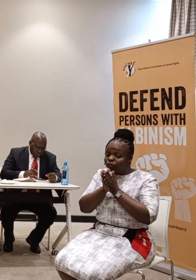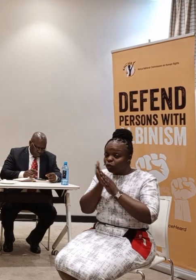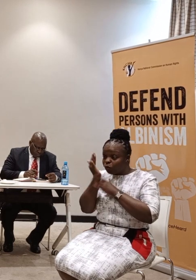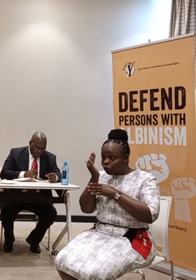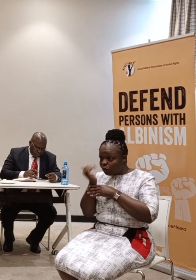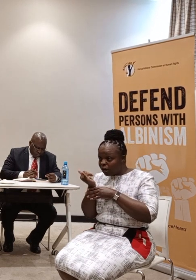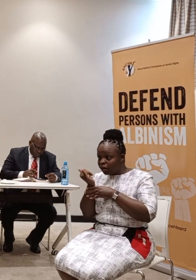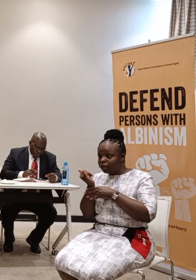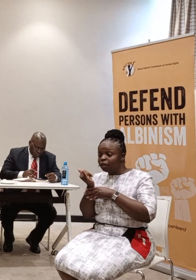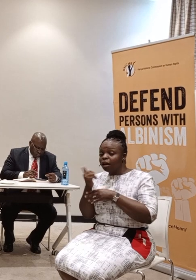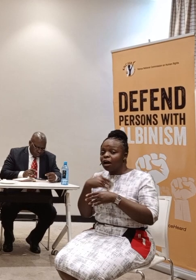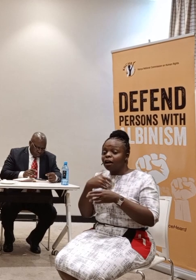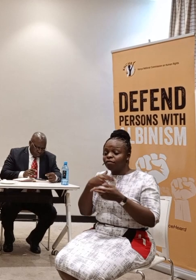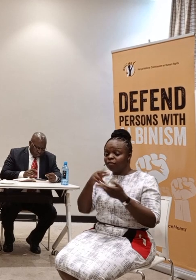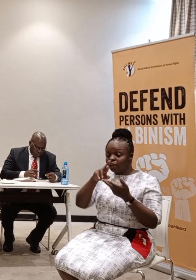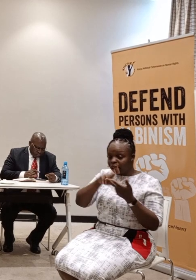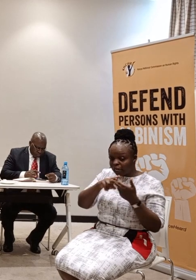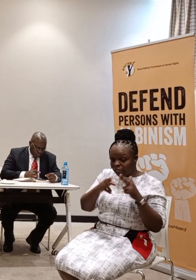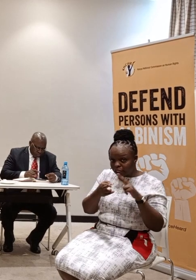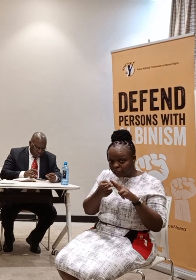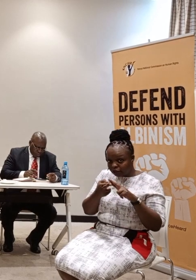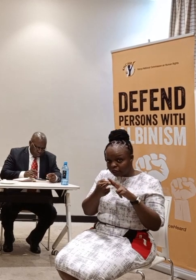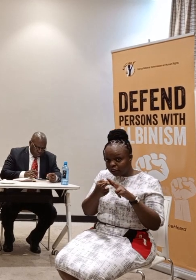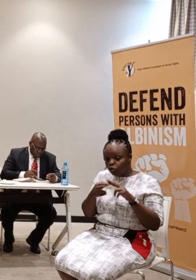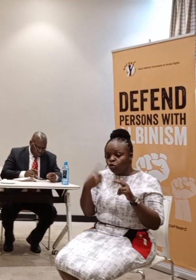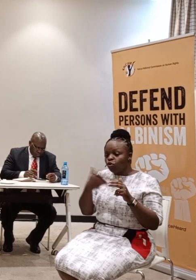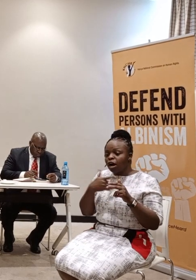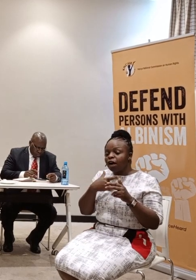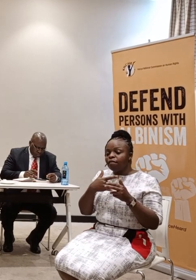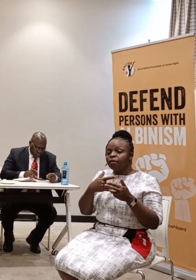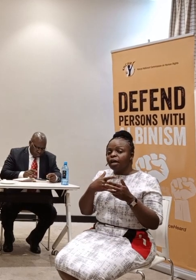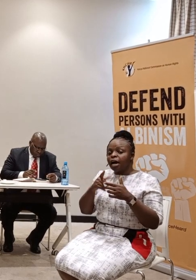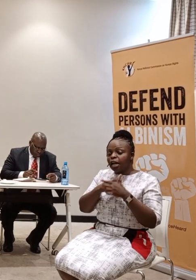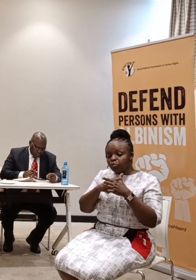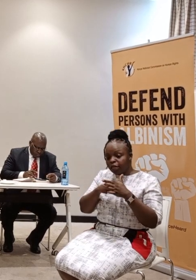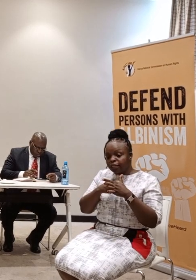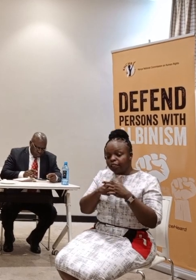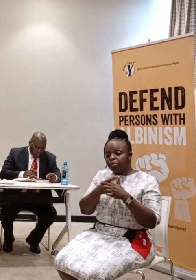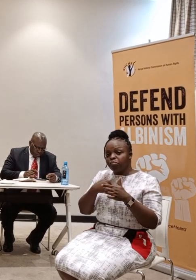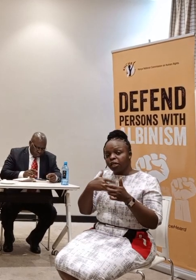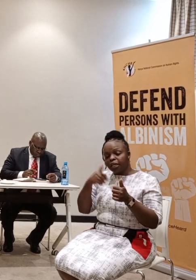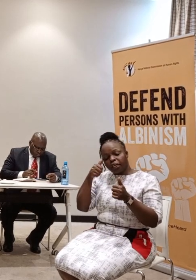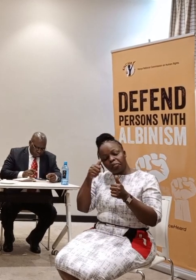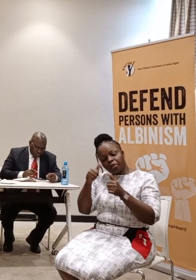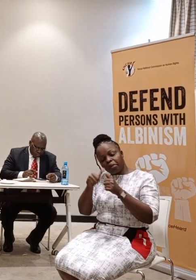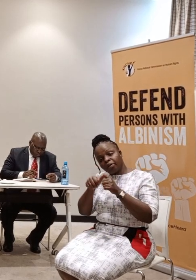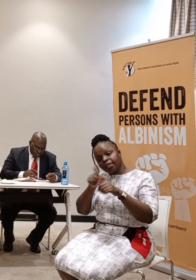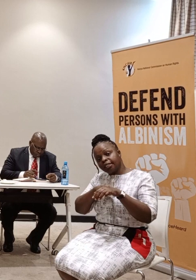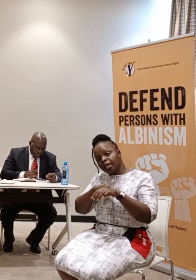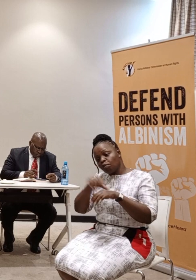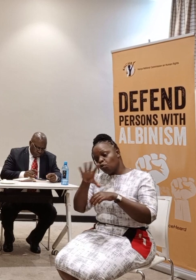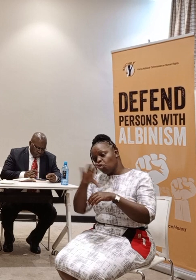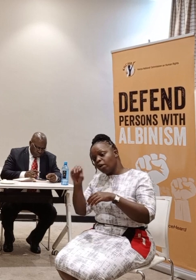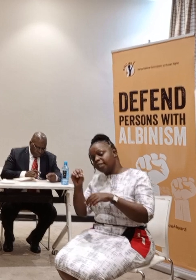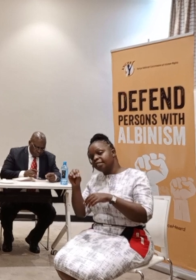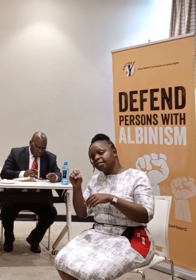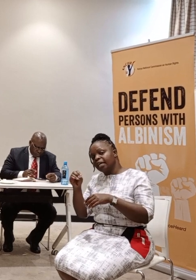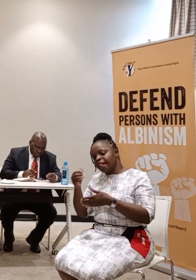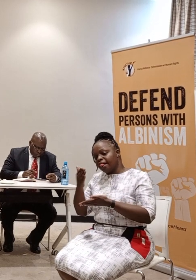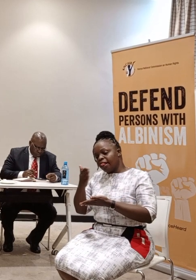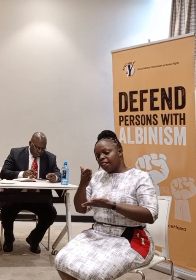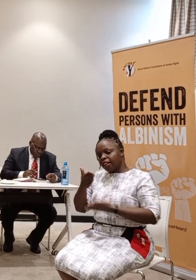being she has relatives who have albinism. And I remember when she was driven to theater, because I was there